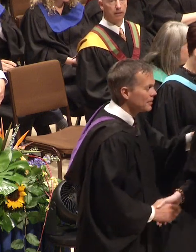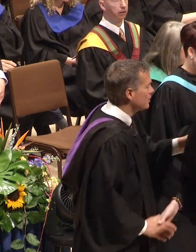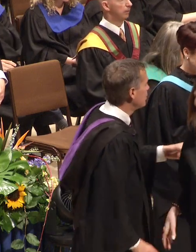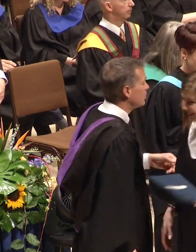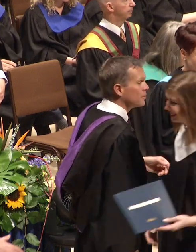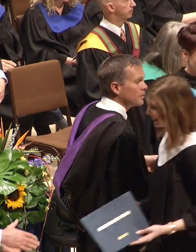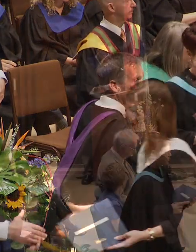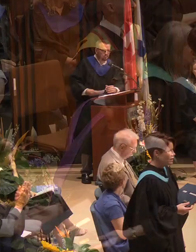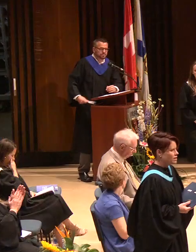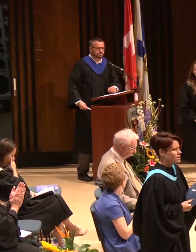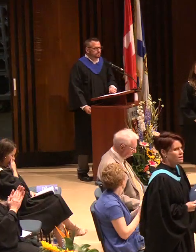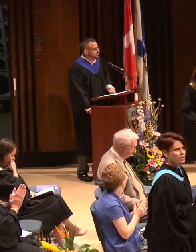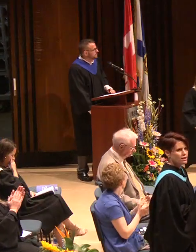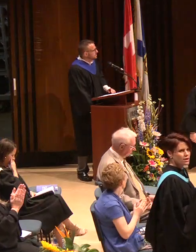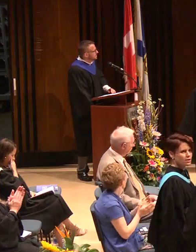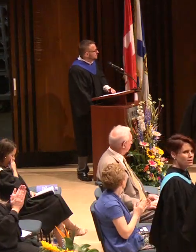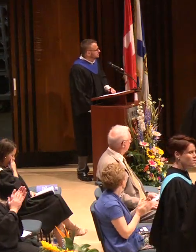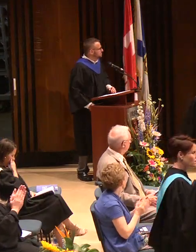Nicole Robinson.